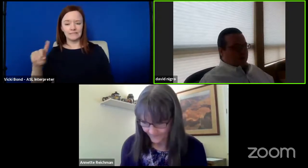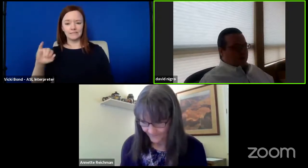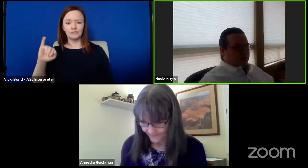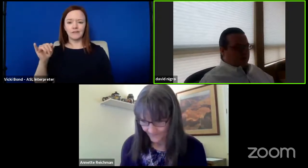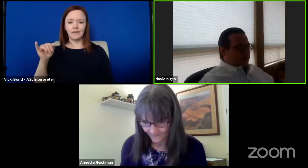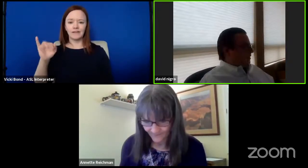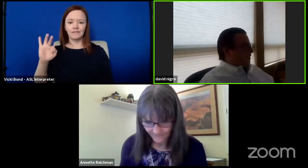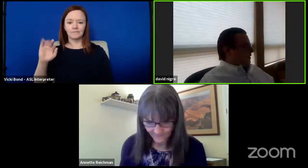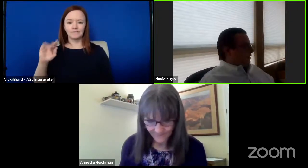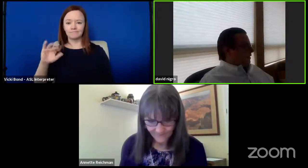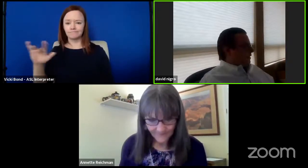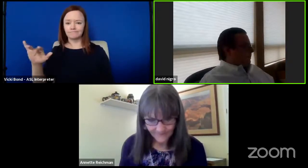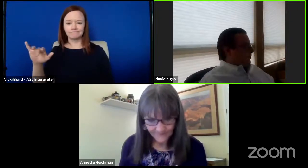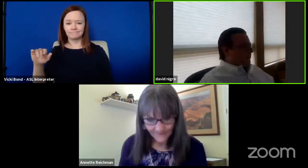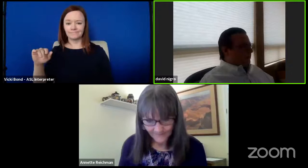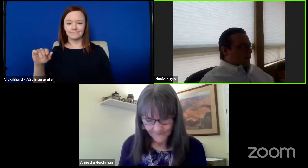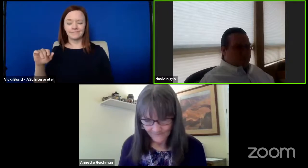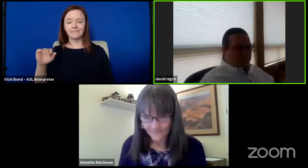Maria Murphy.